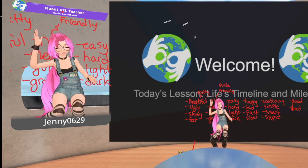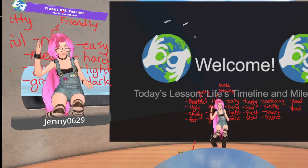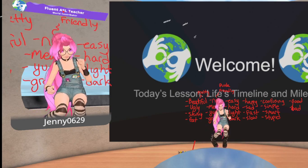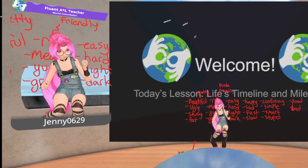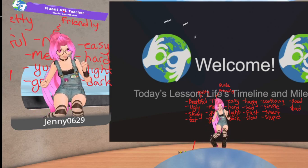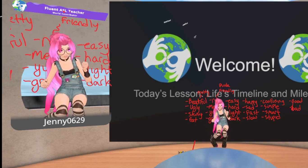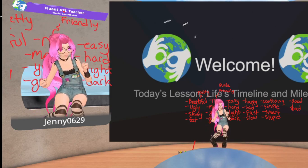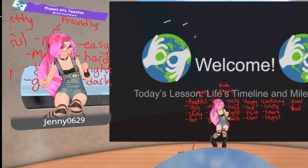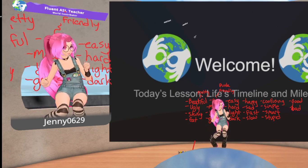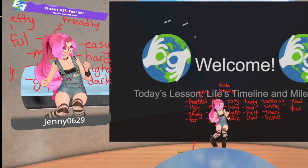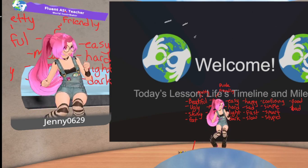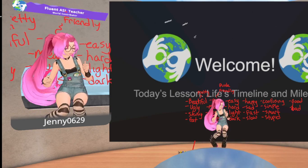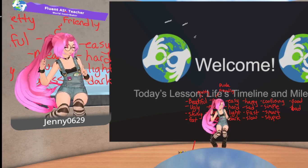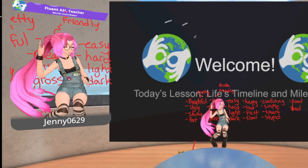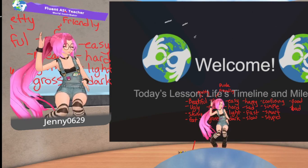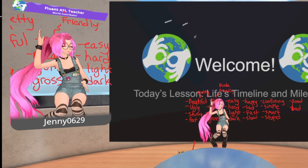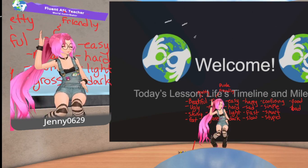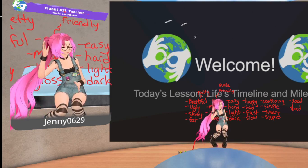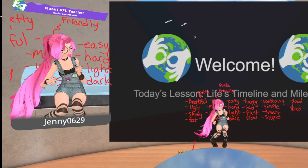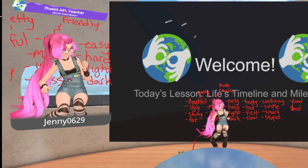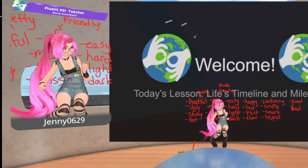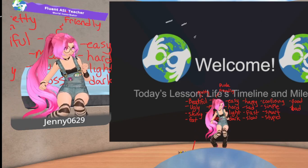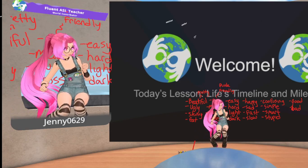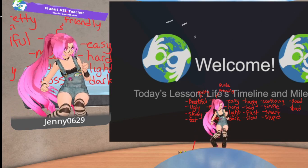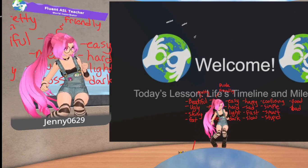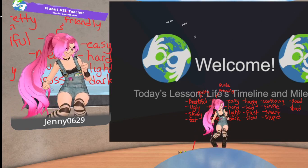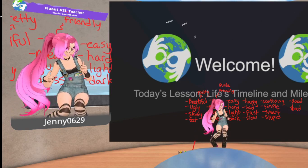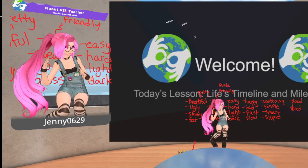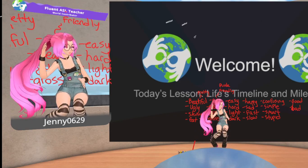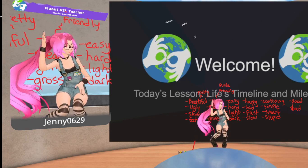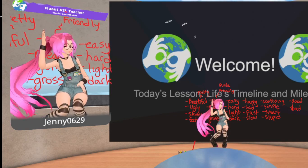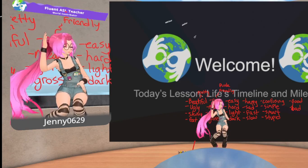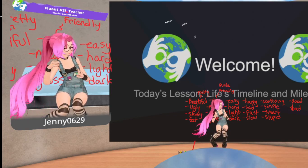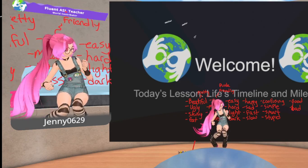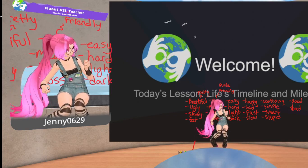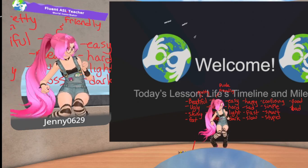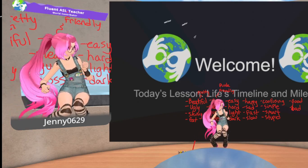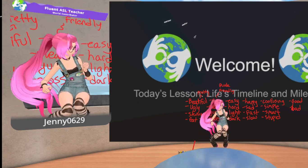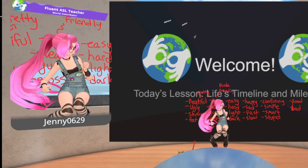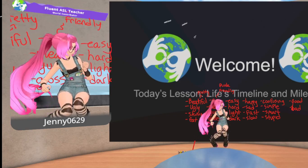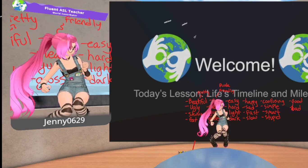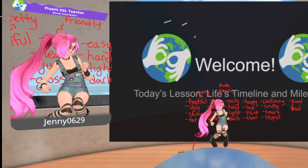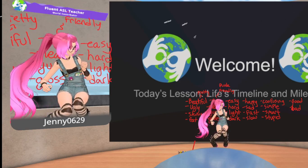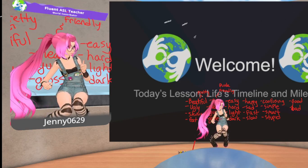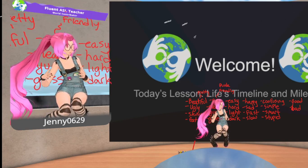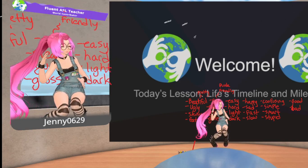I imagine like you're getting ready to fight. You're mean.